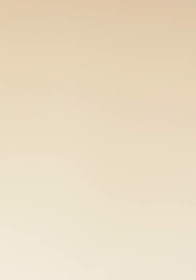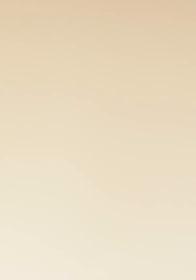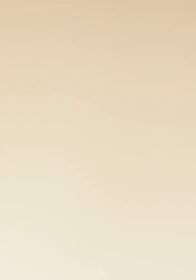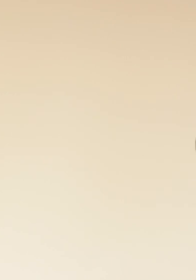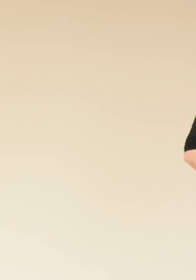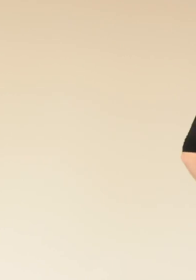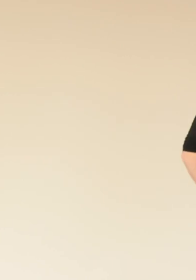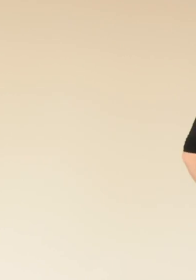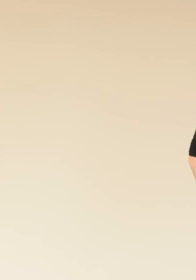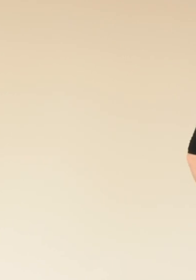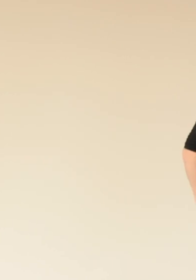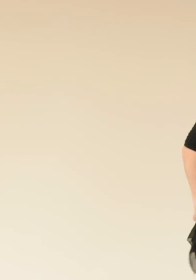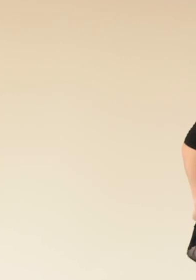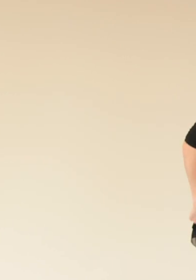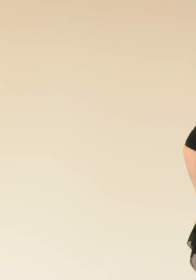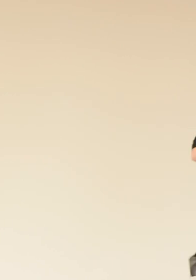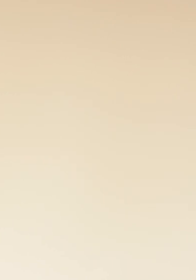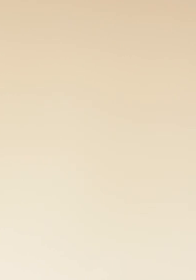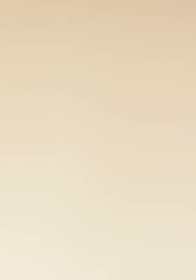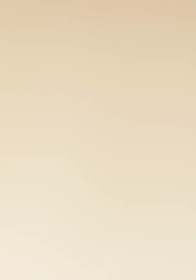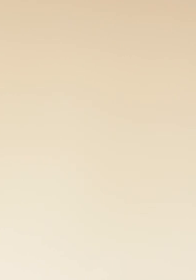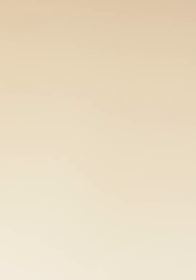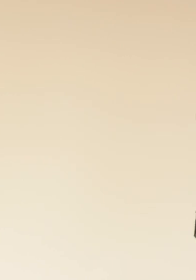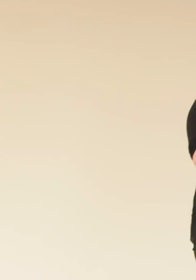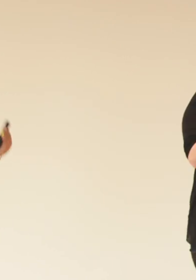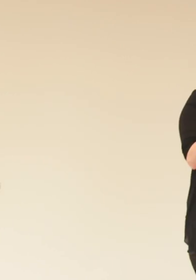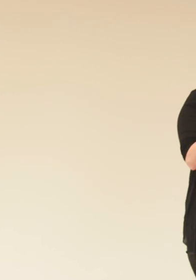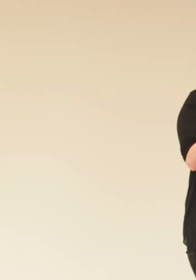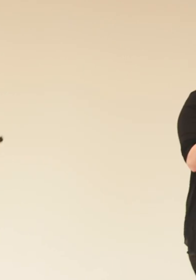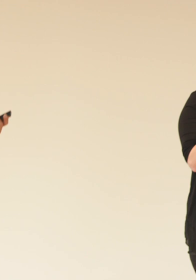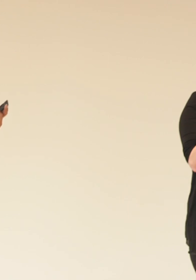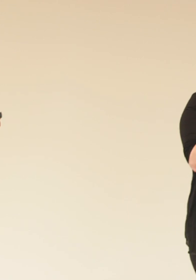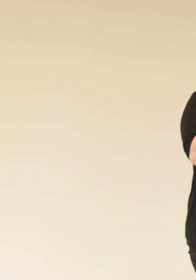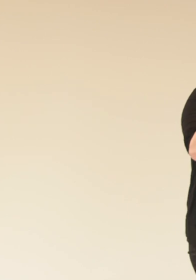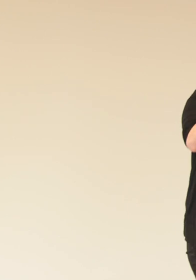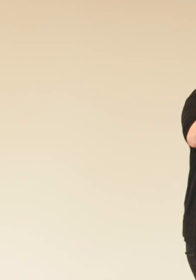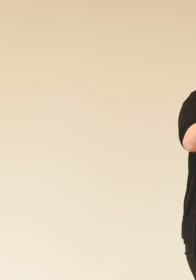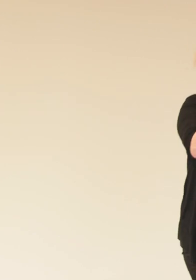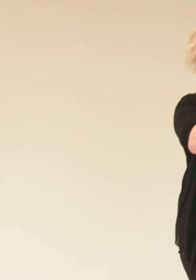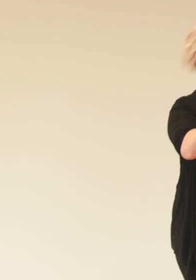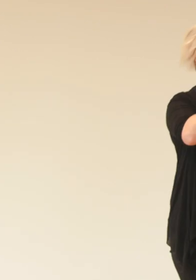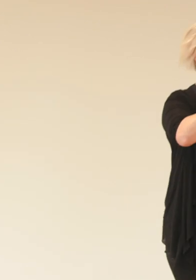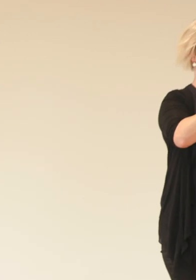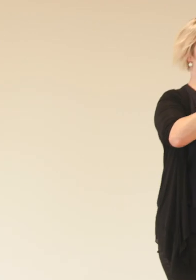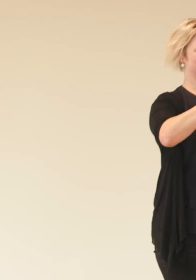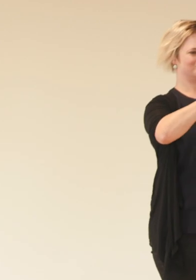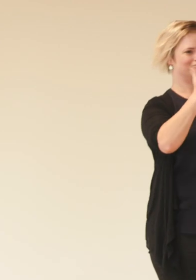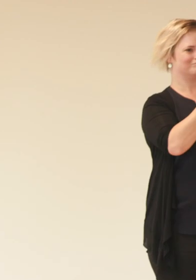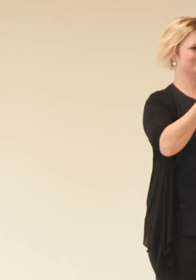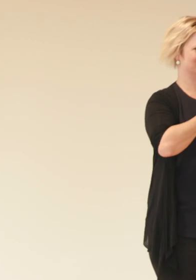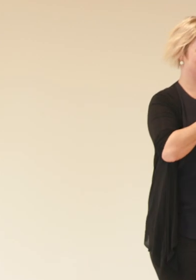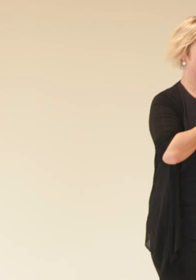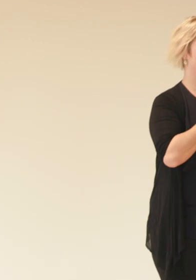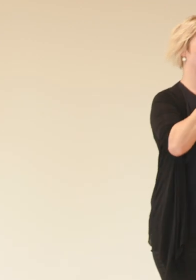that time, I just, you know, I decided to start my own agency. And this was like a very hard